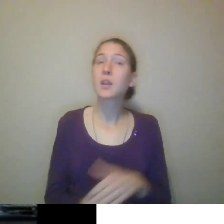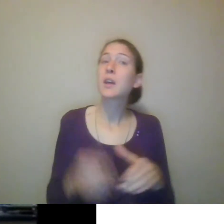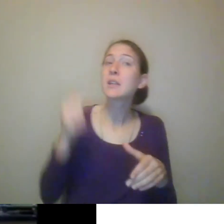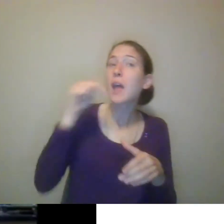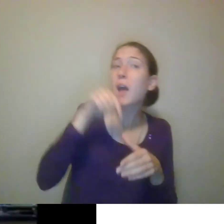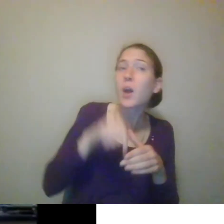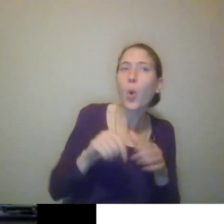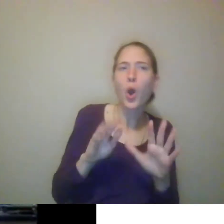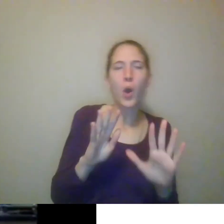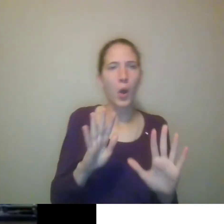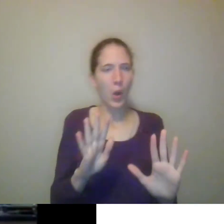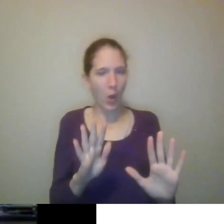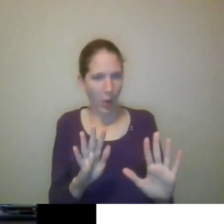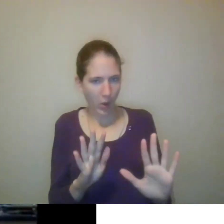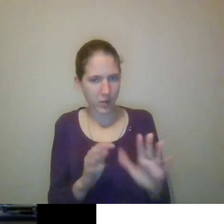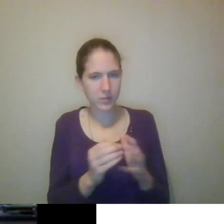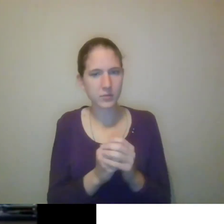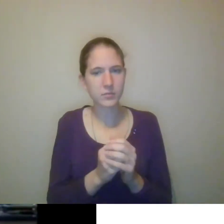Well,